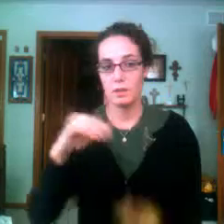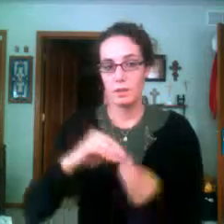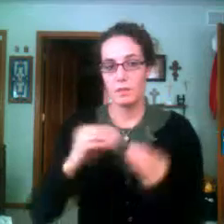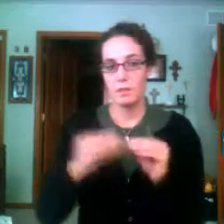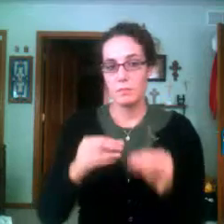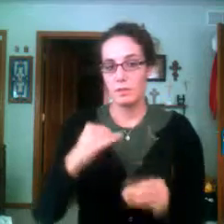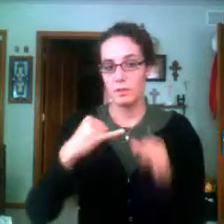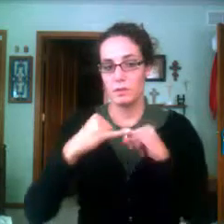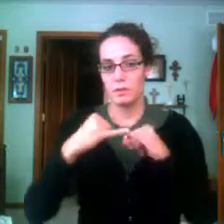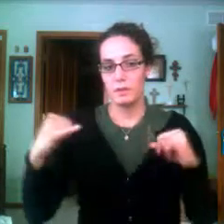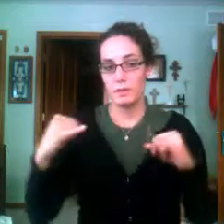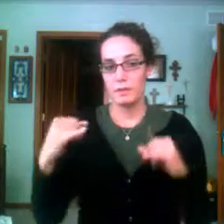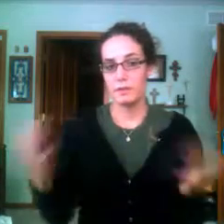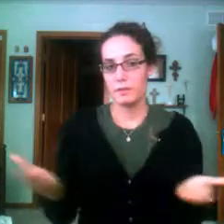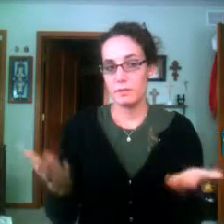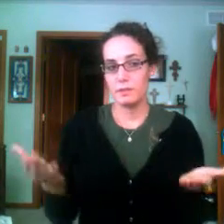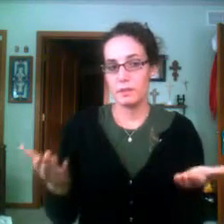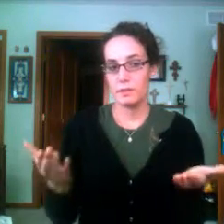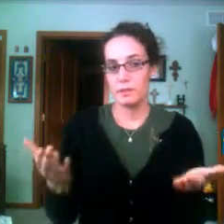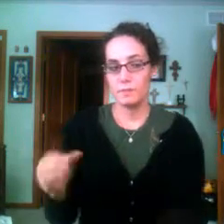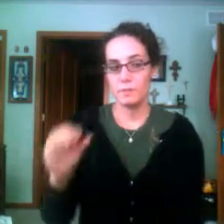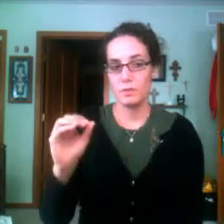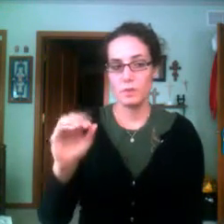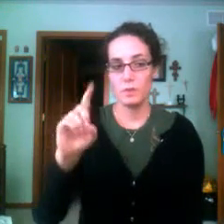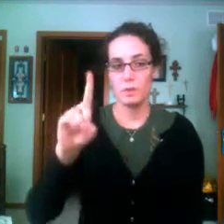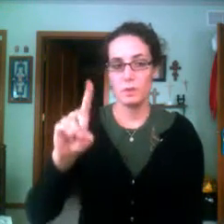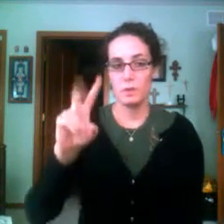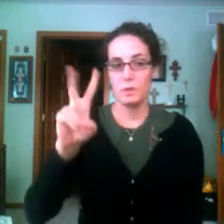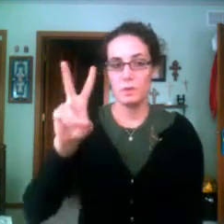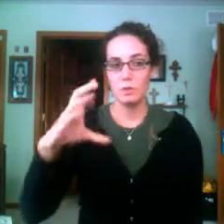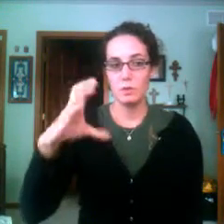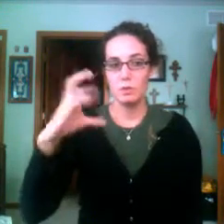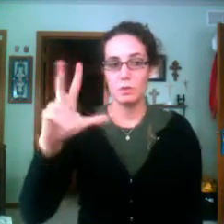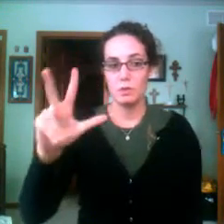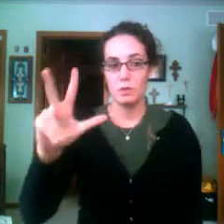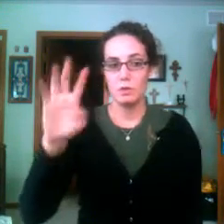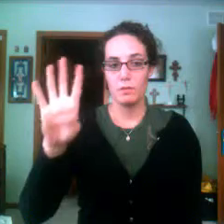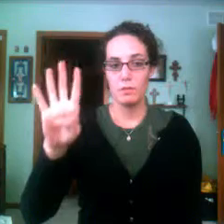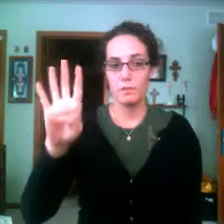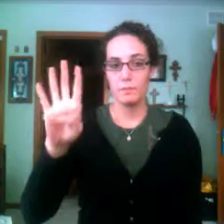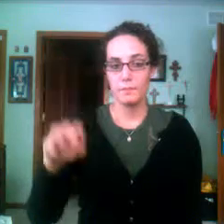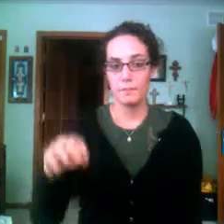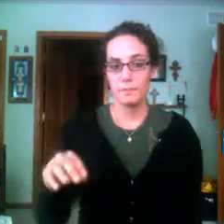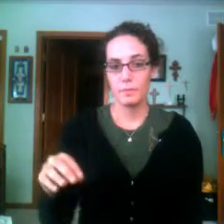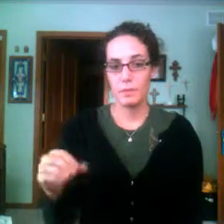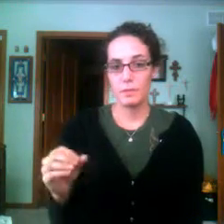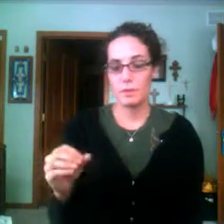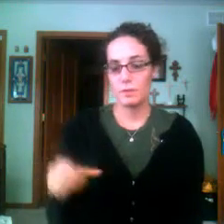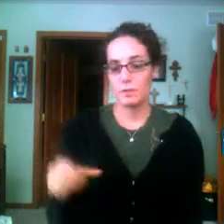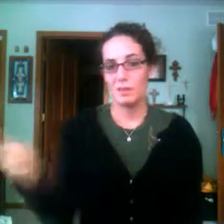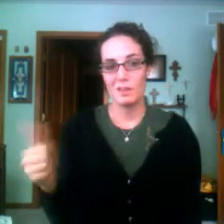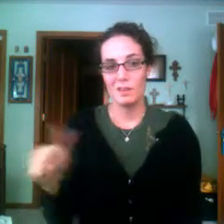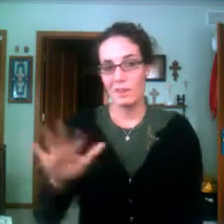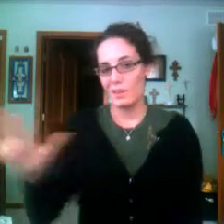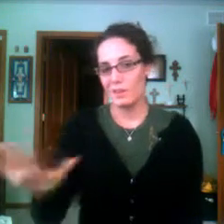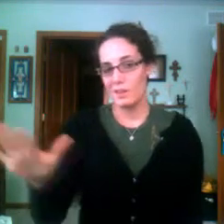So if I have 0, 1, 2, 3, 4 forever, that's fine. But see, there's this whole other area on the number line which we have not talked